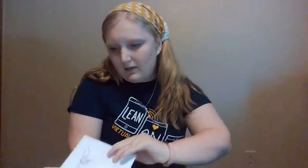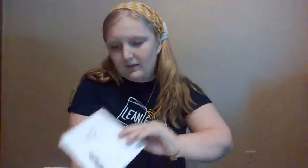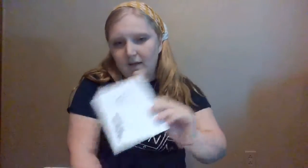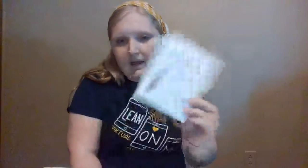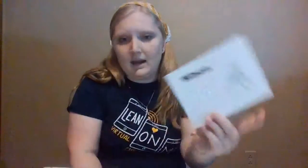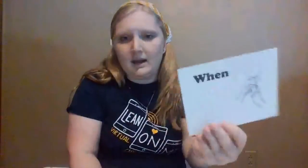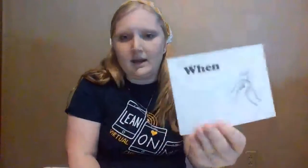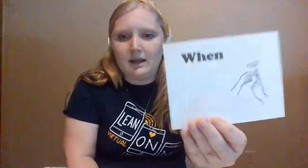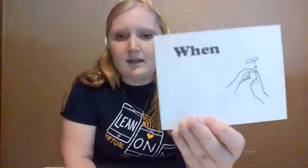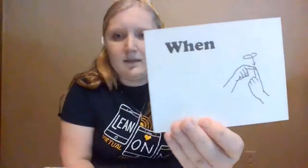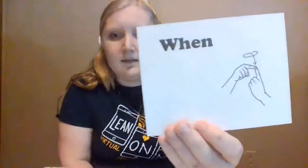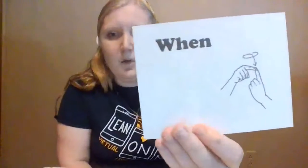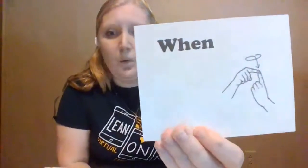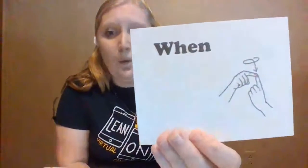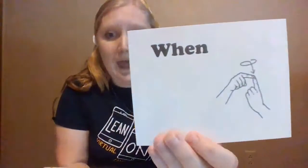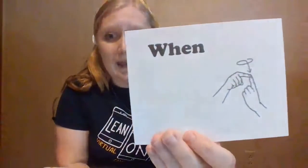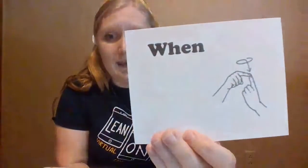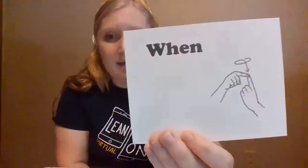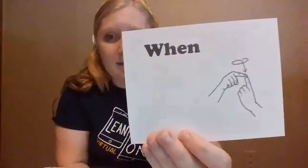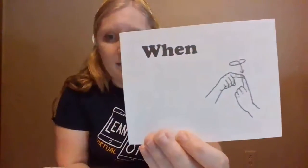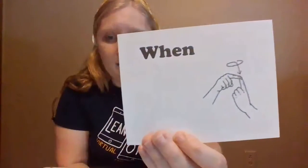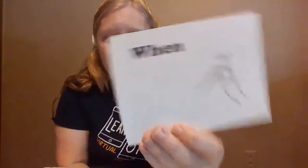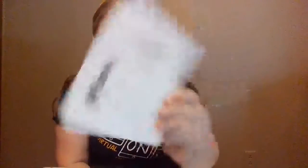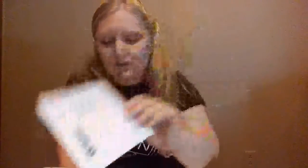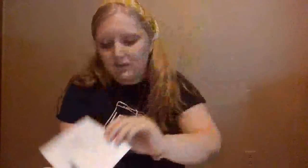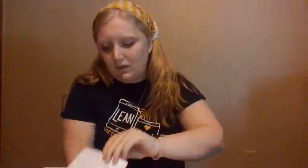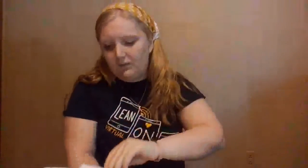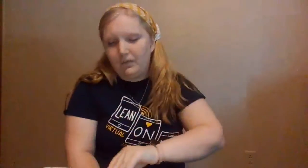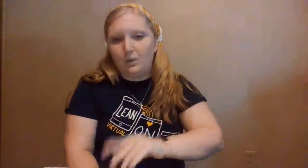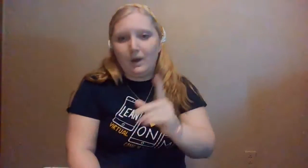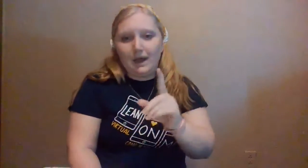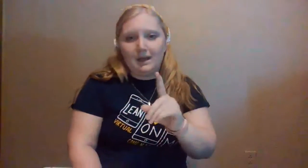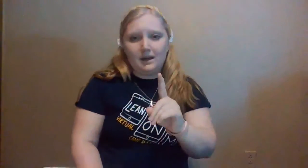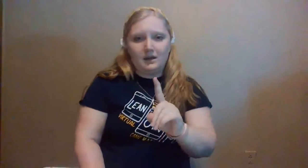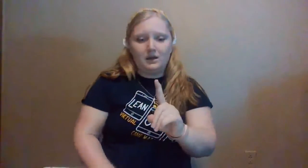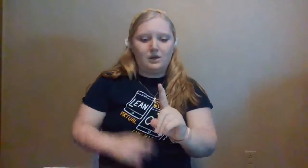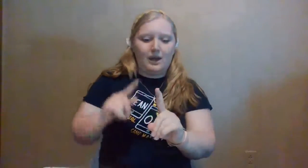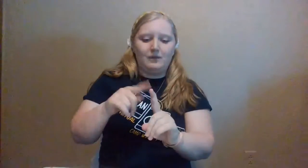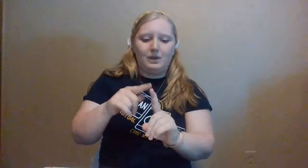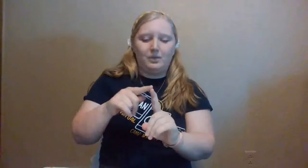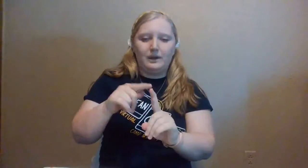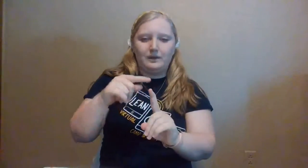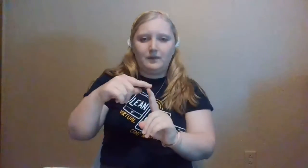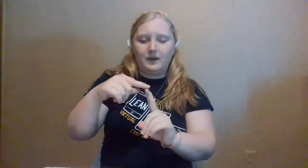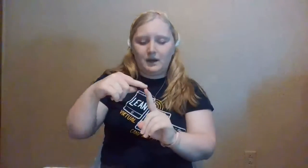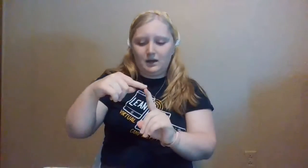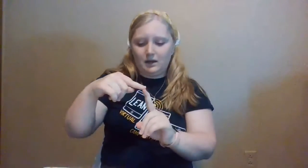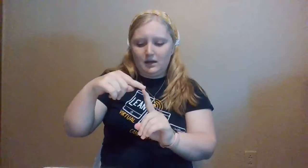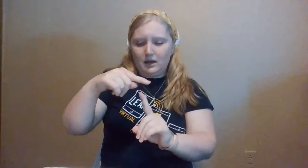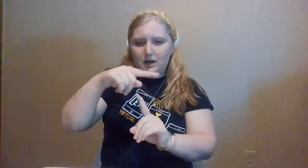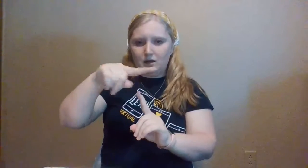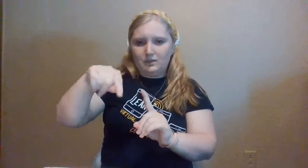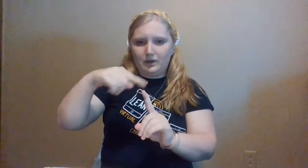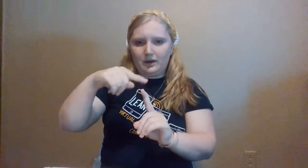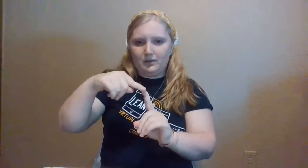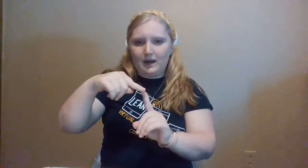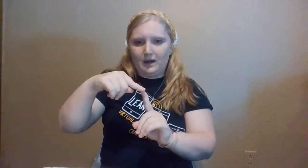Another sign is when. So for when, you have your pointer finger, you bring it